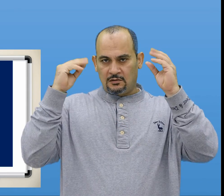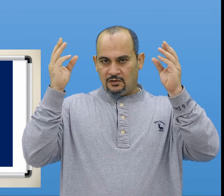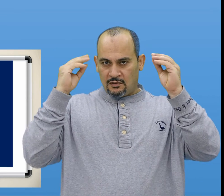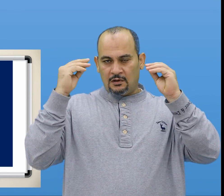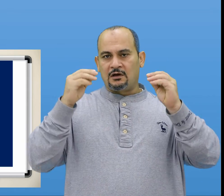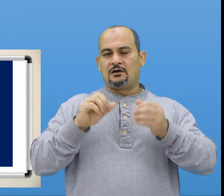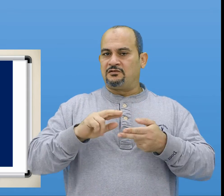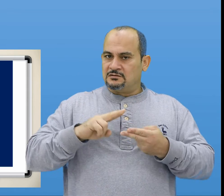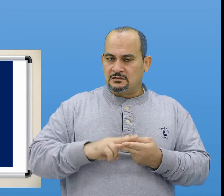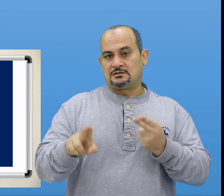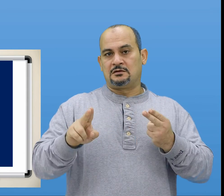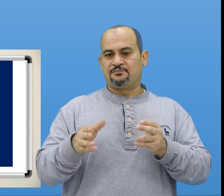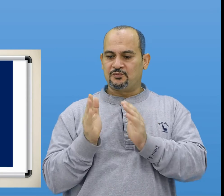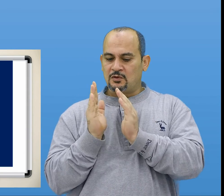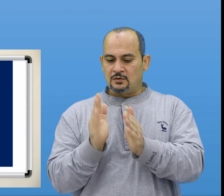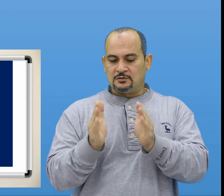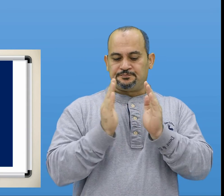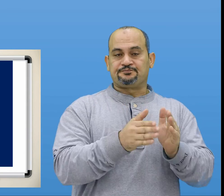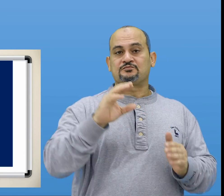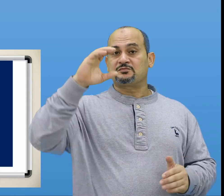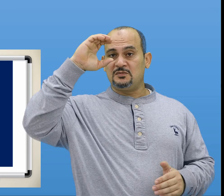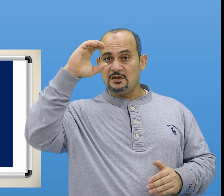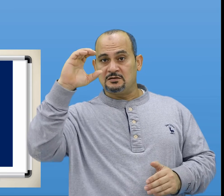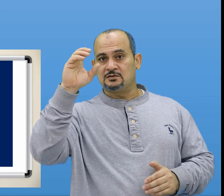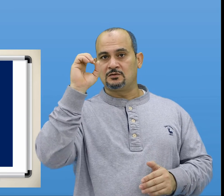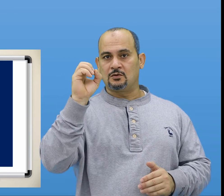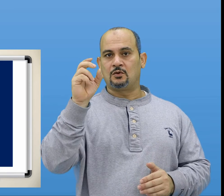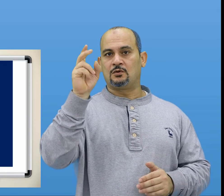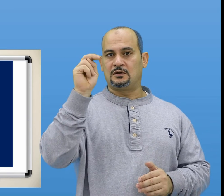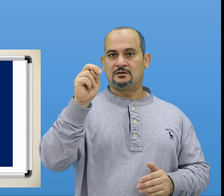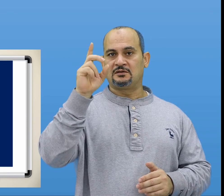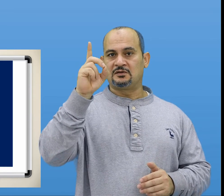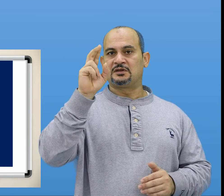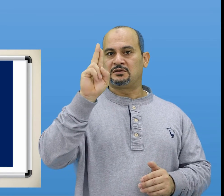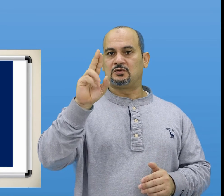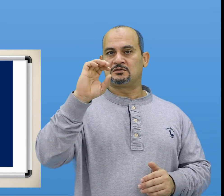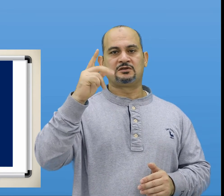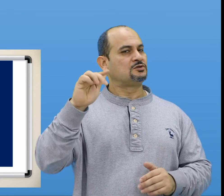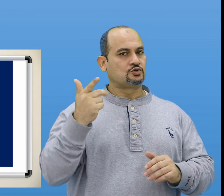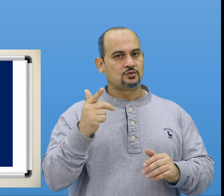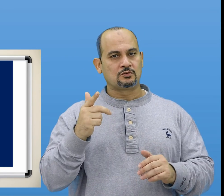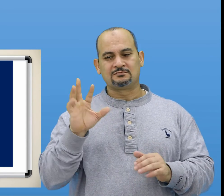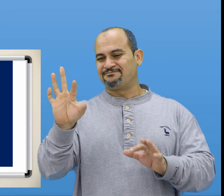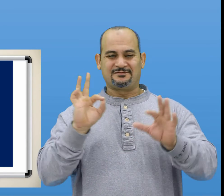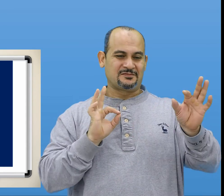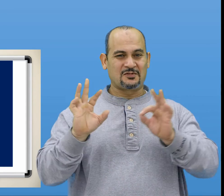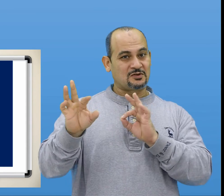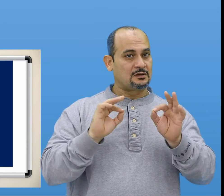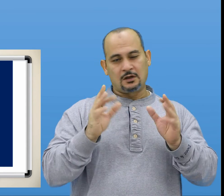our celebration. And of course, we can celebrate special days like birthdays Mother's Days, Father's